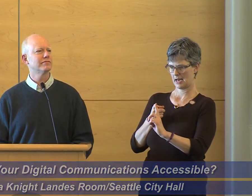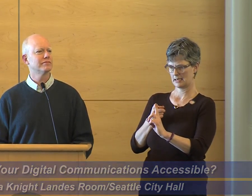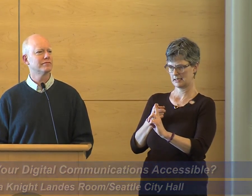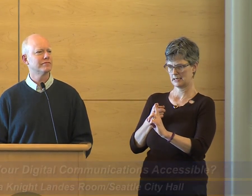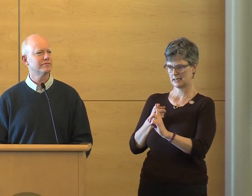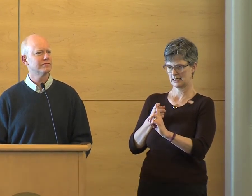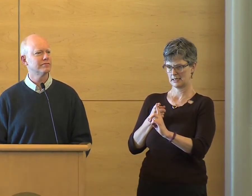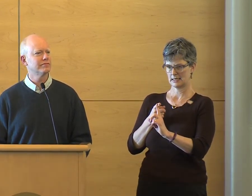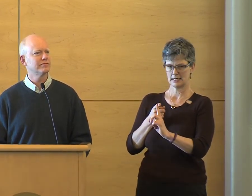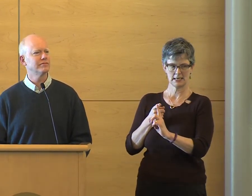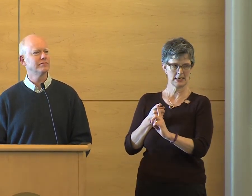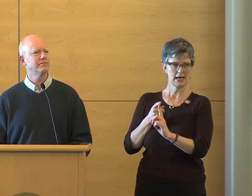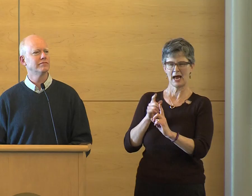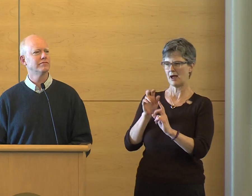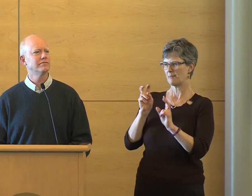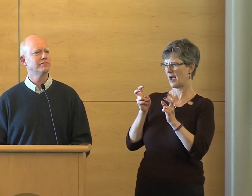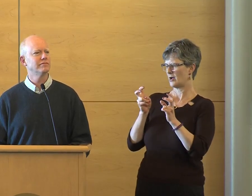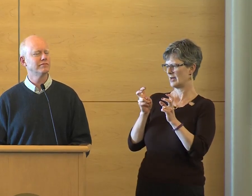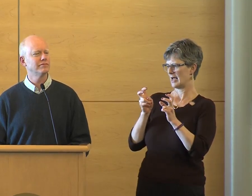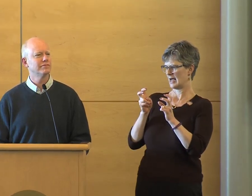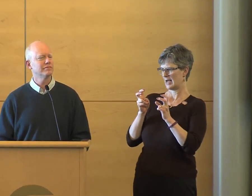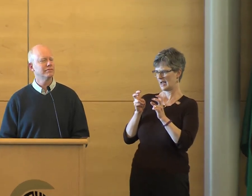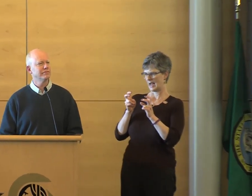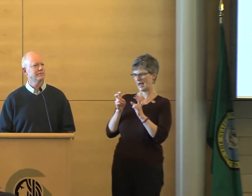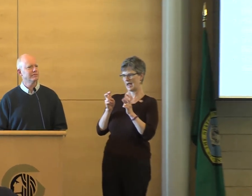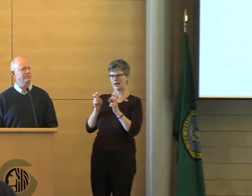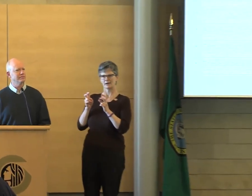Another question in the front.